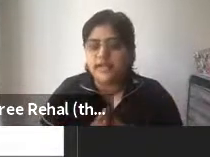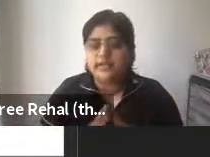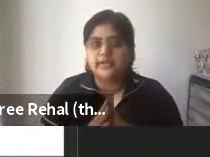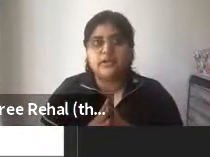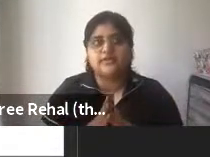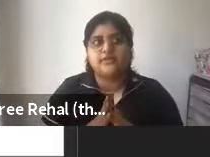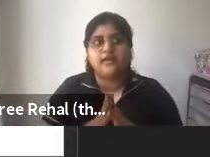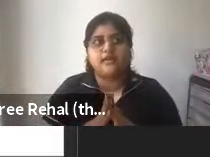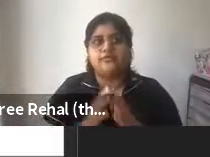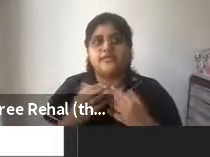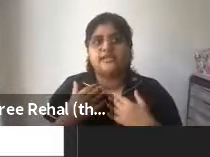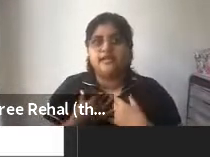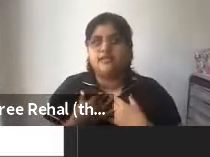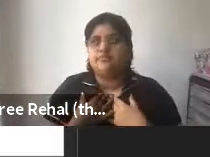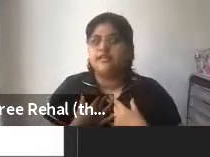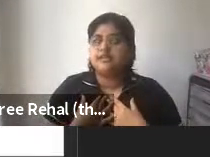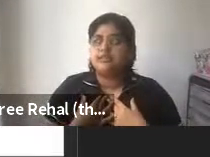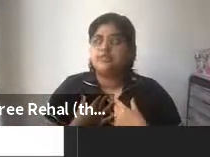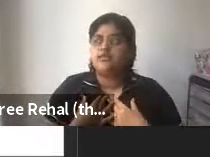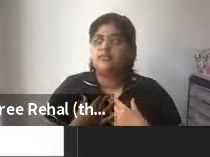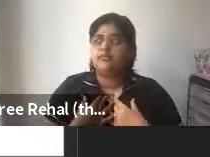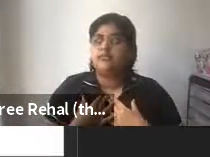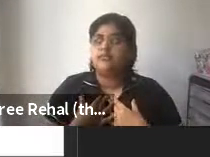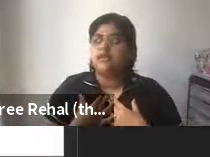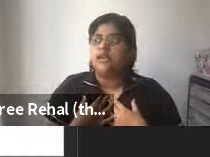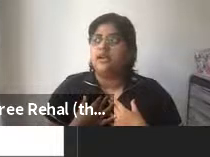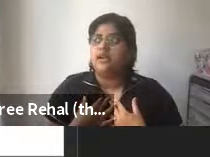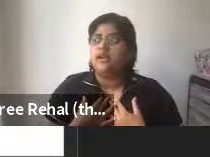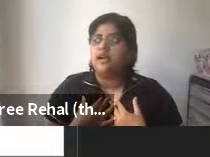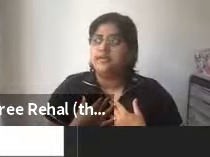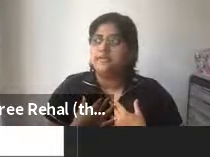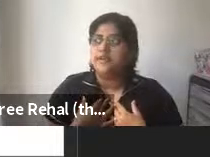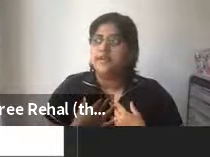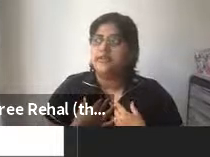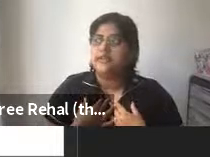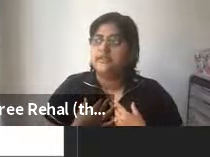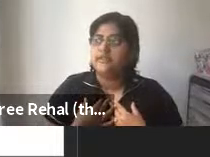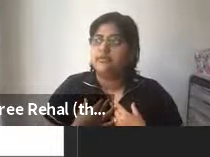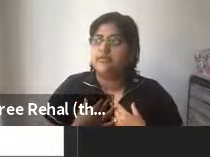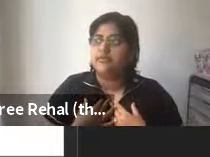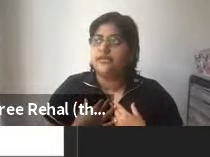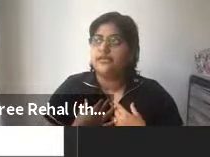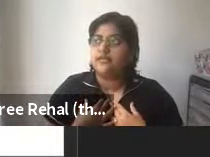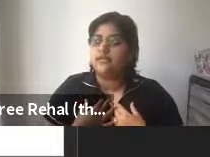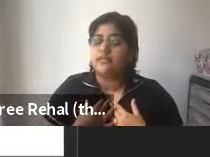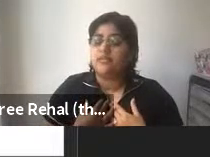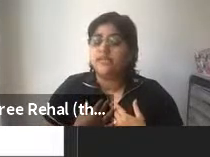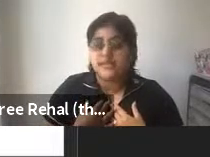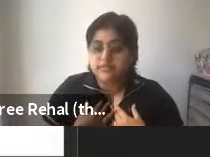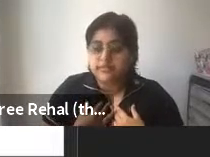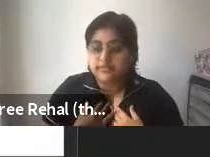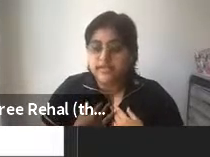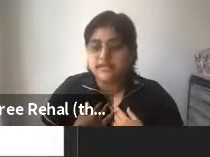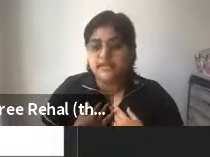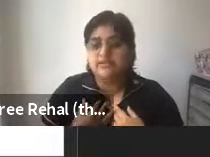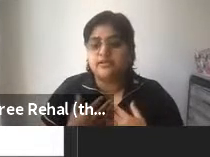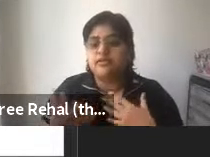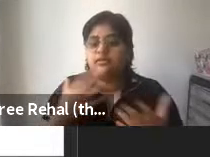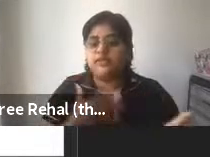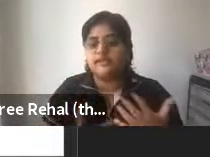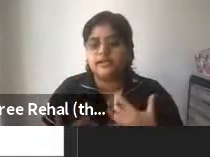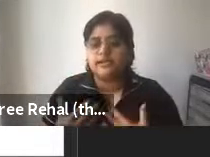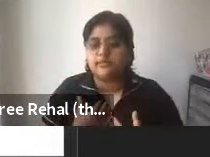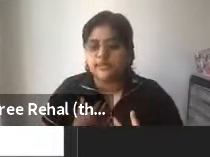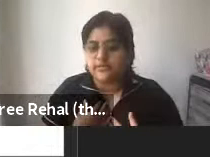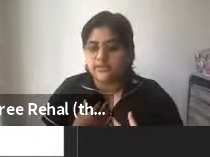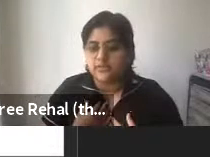thing. And I thought that for myself, because I'm a drag performer, I find that digital performances are a lot more accessible for me because I can hone